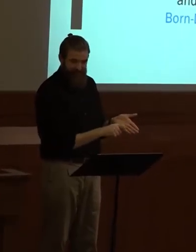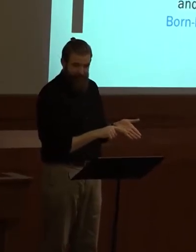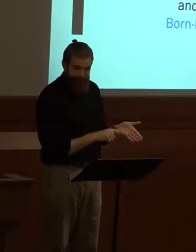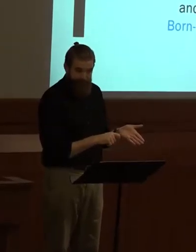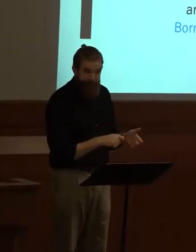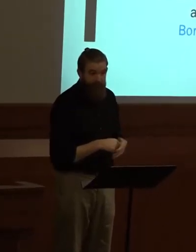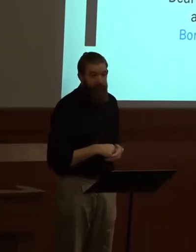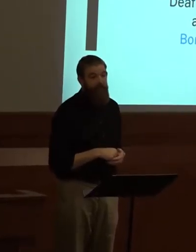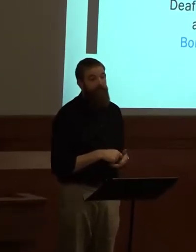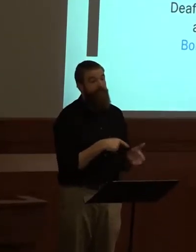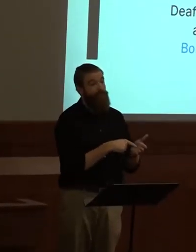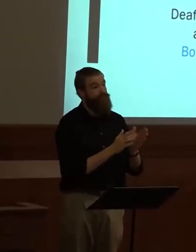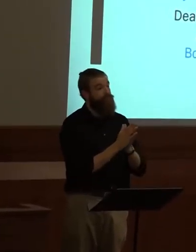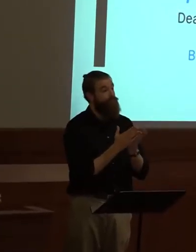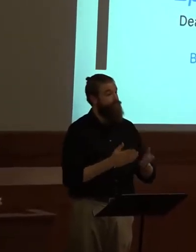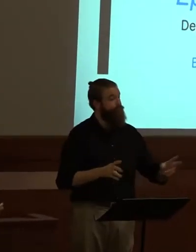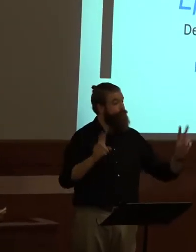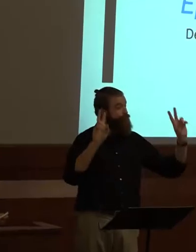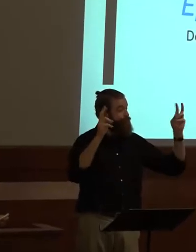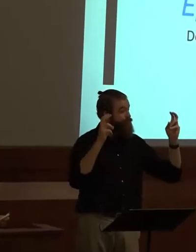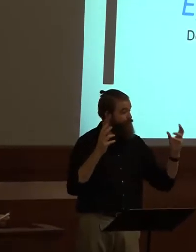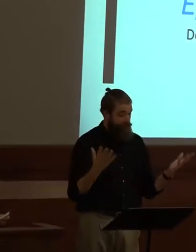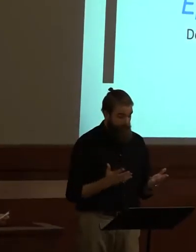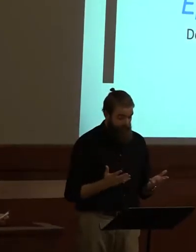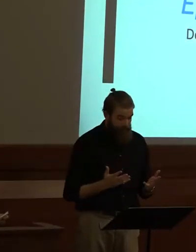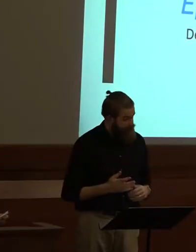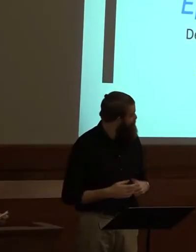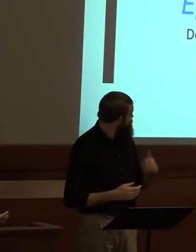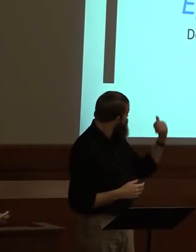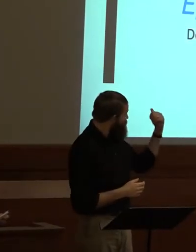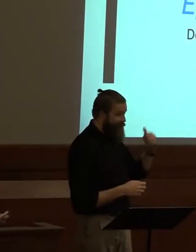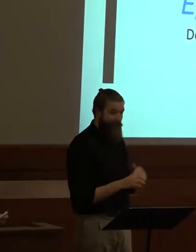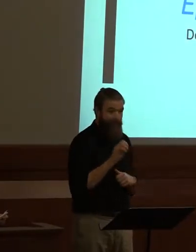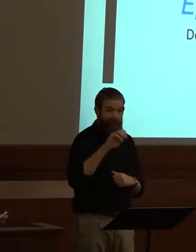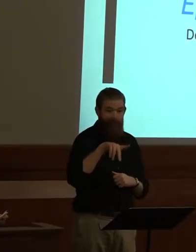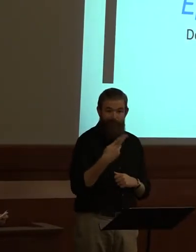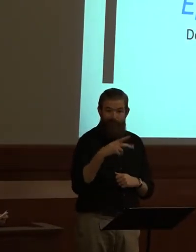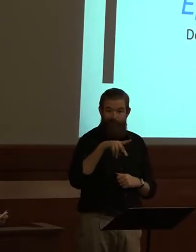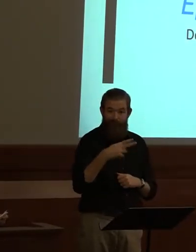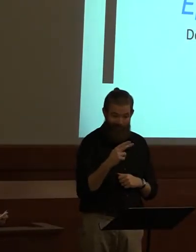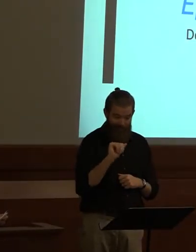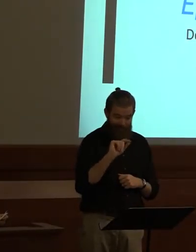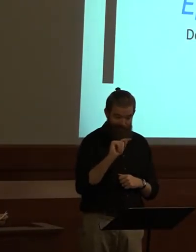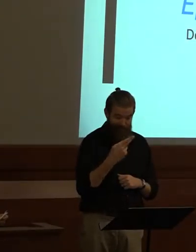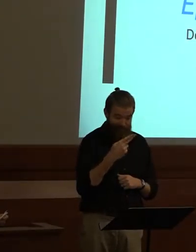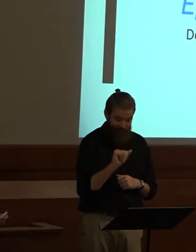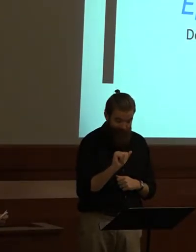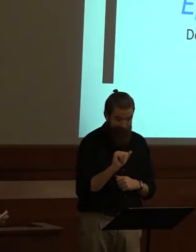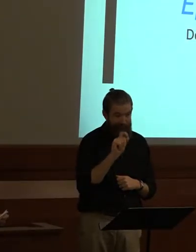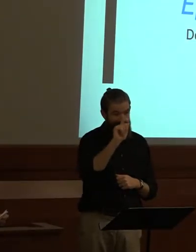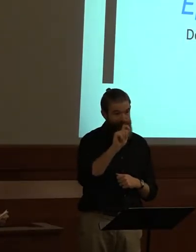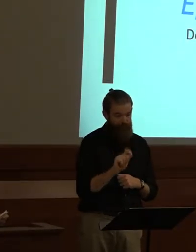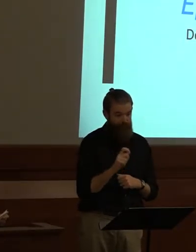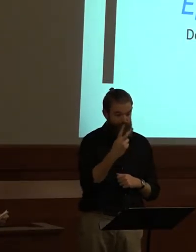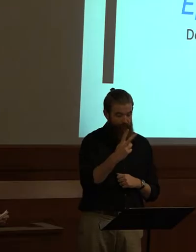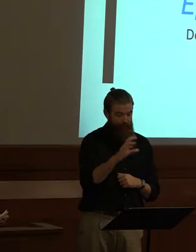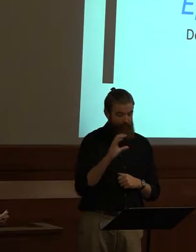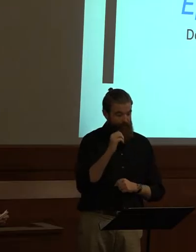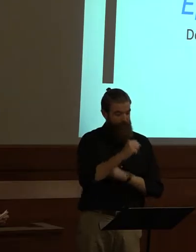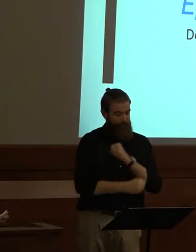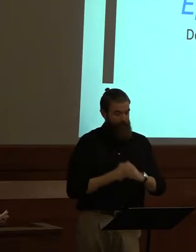The book is going to be called Ephphatha, 200 Years of Sharing the Good News with Deaf People. And it looks